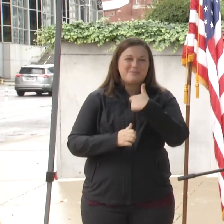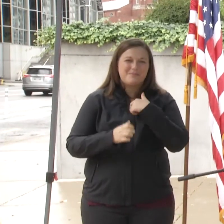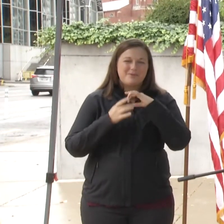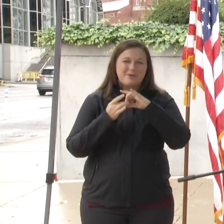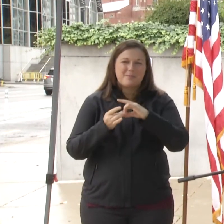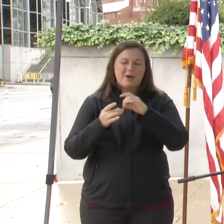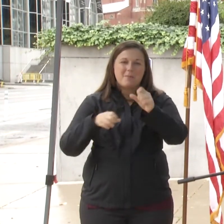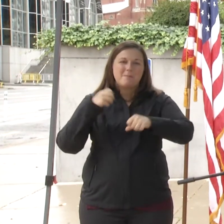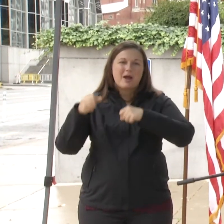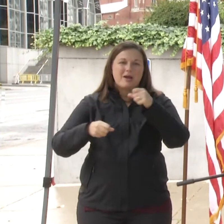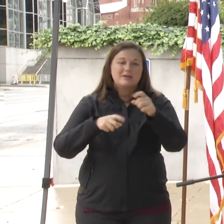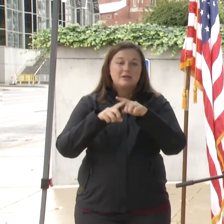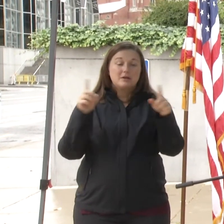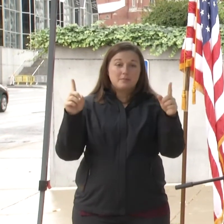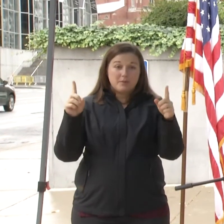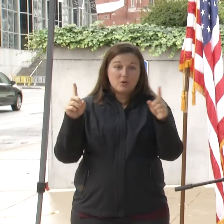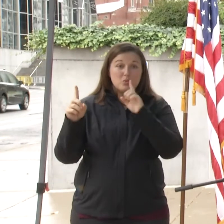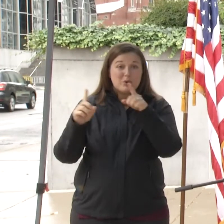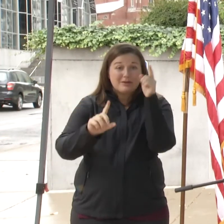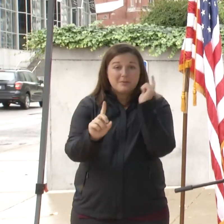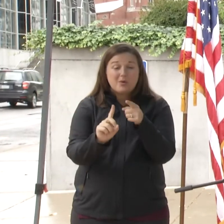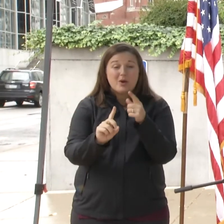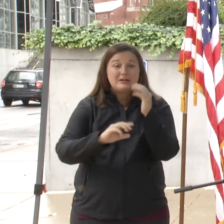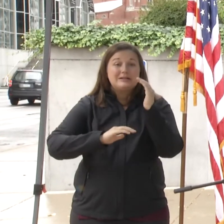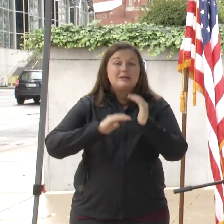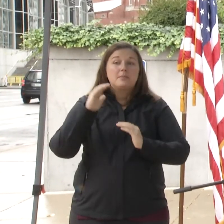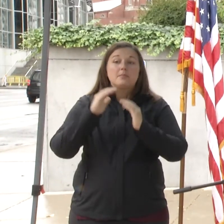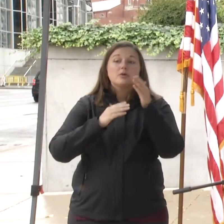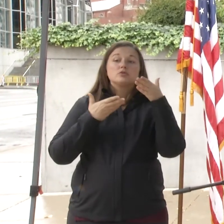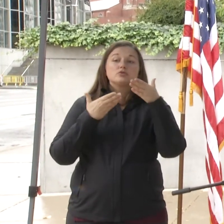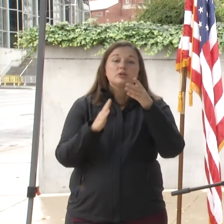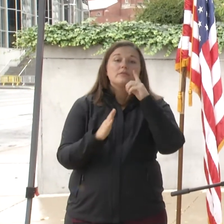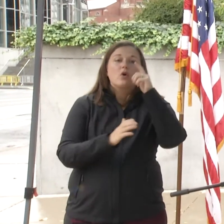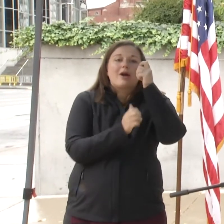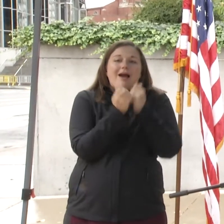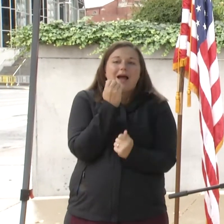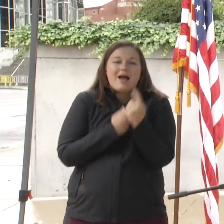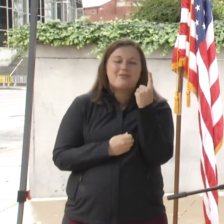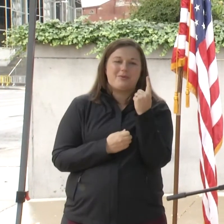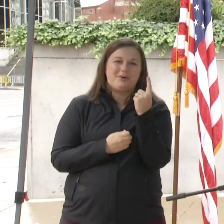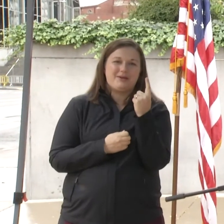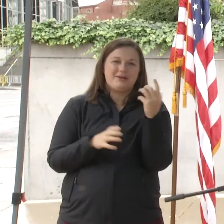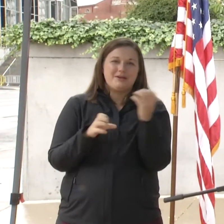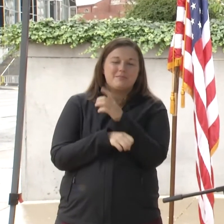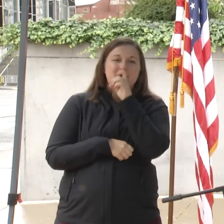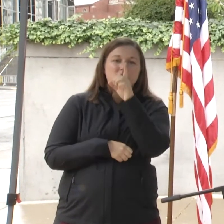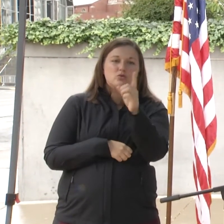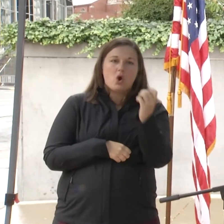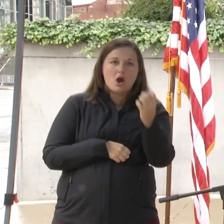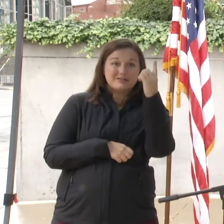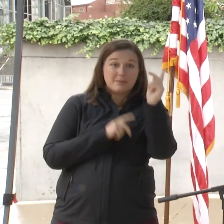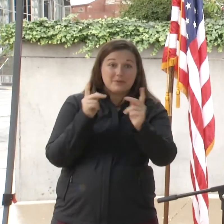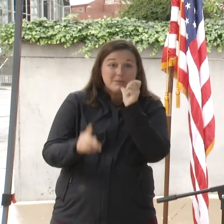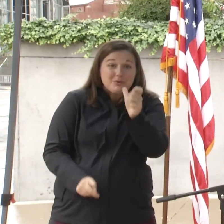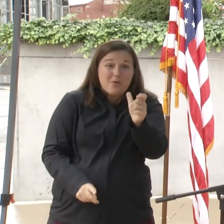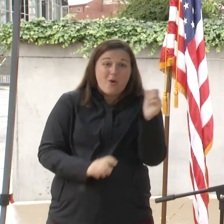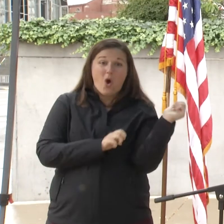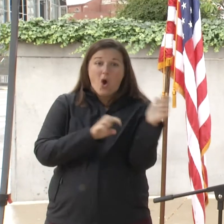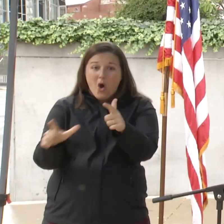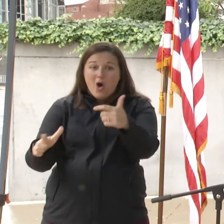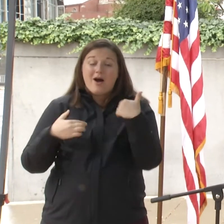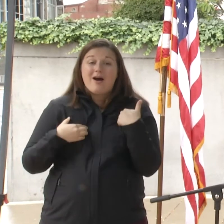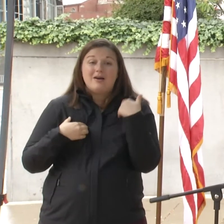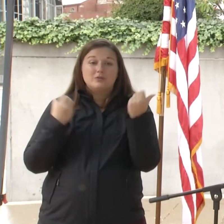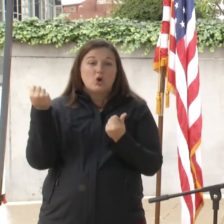building our streets for everyone. It's more about understanding that there are those that don't have a car. It's